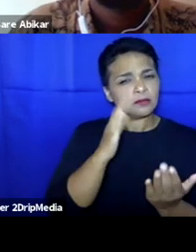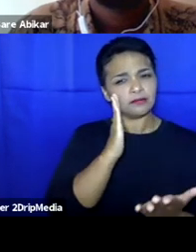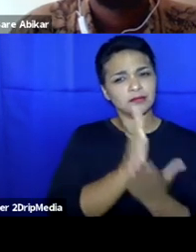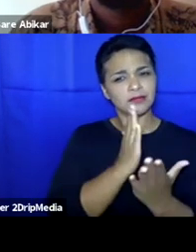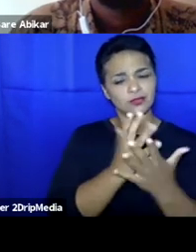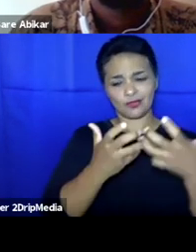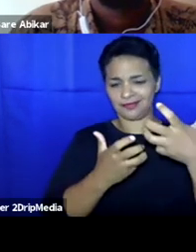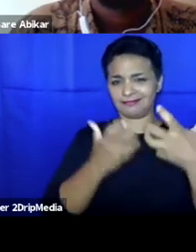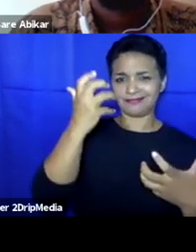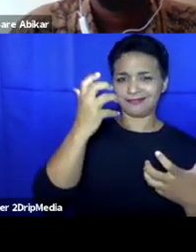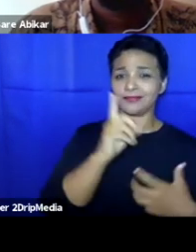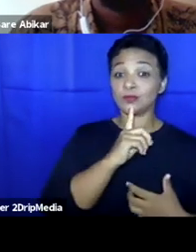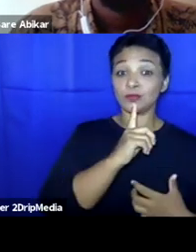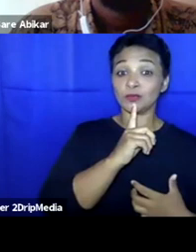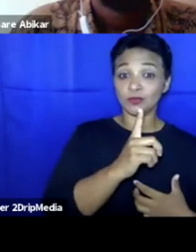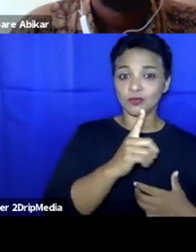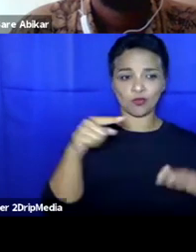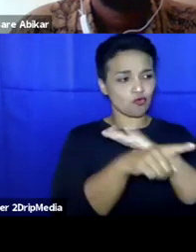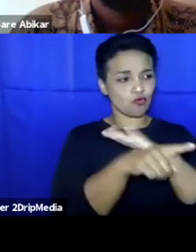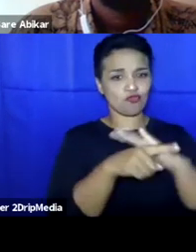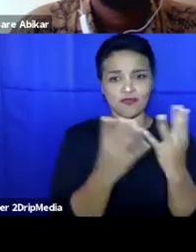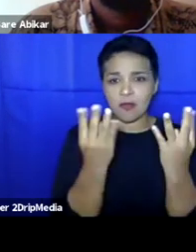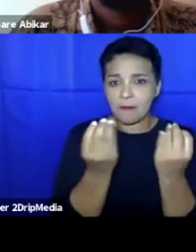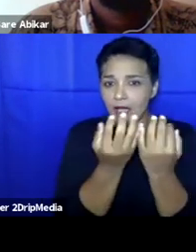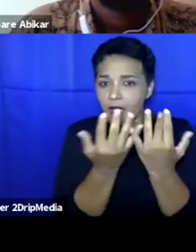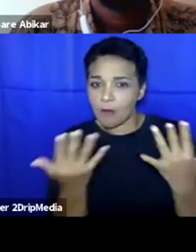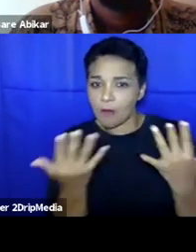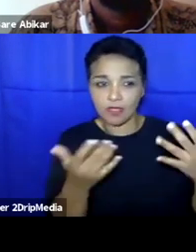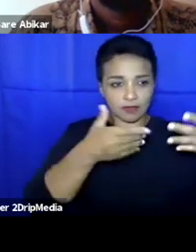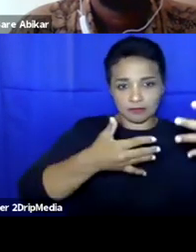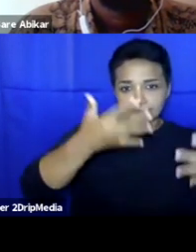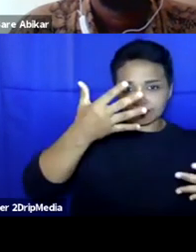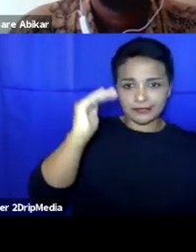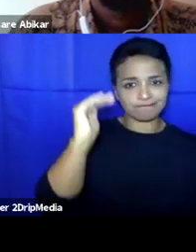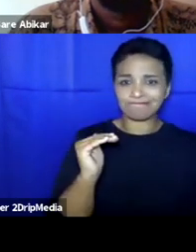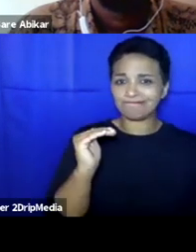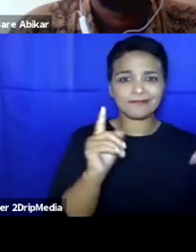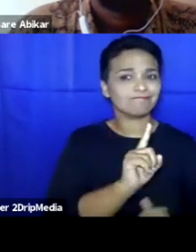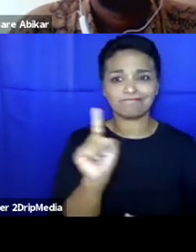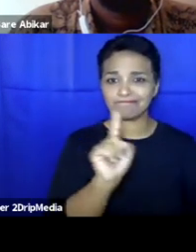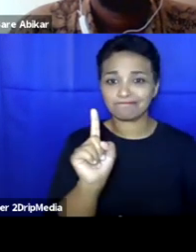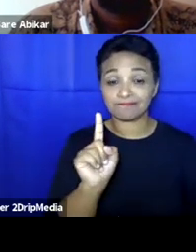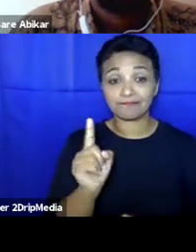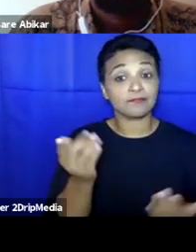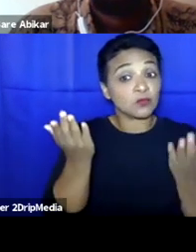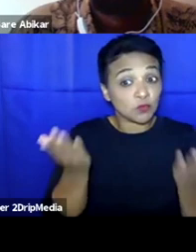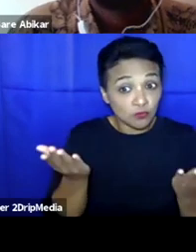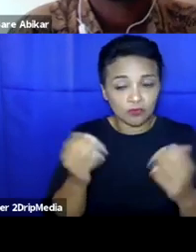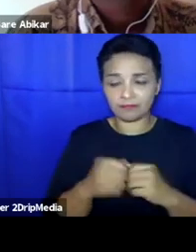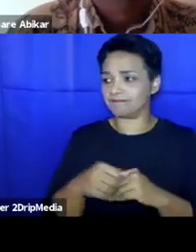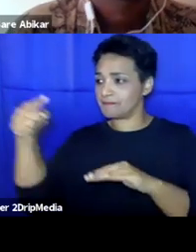the countries surrounding refugee crisis, because resettlement, even at its